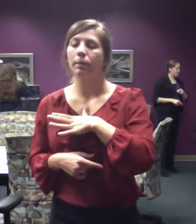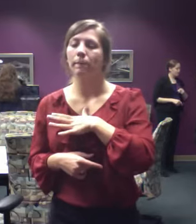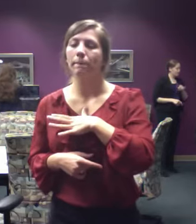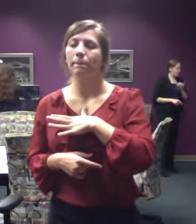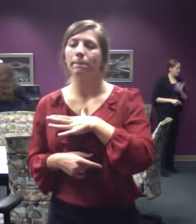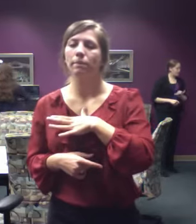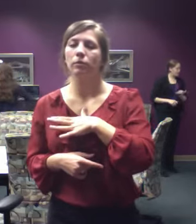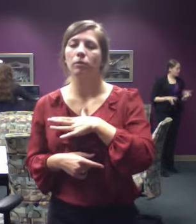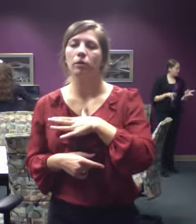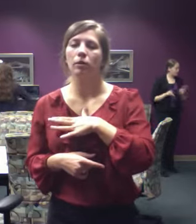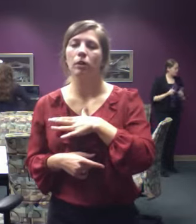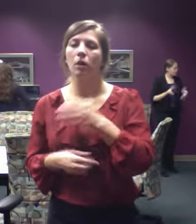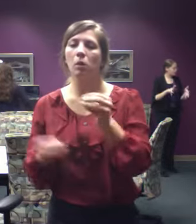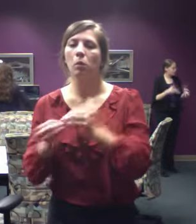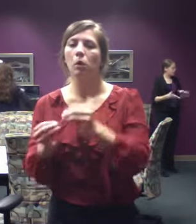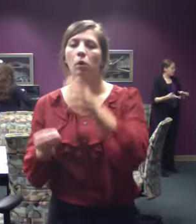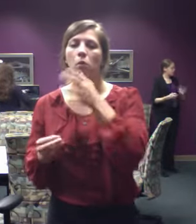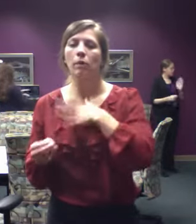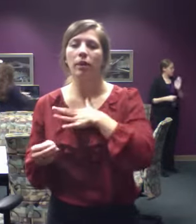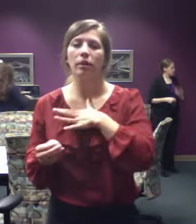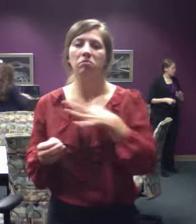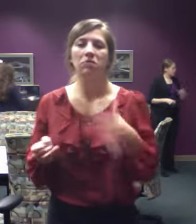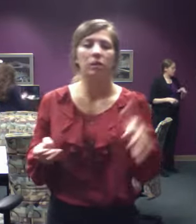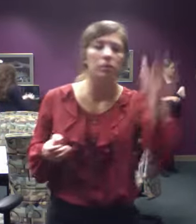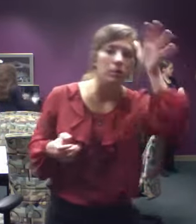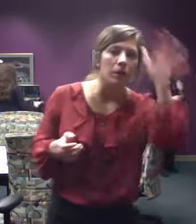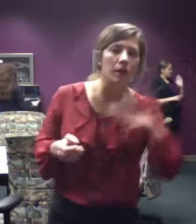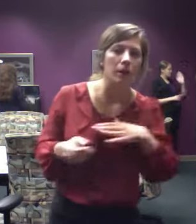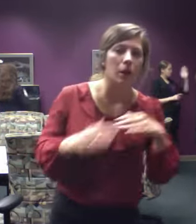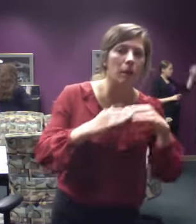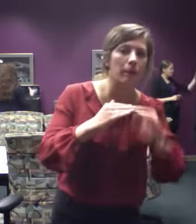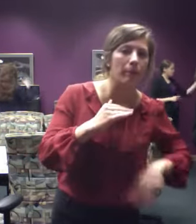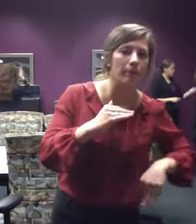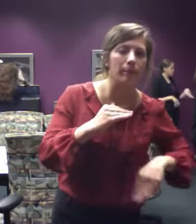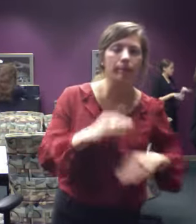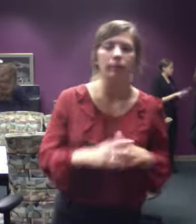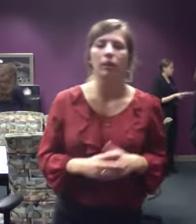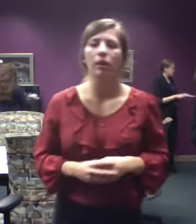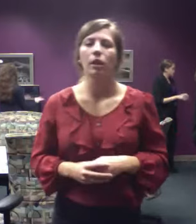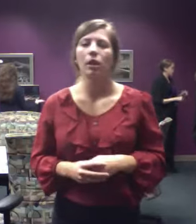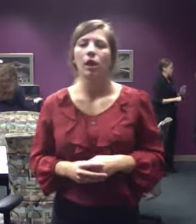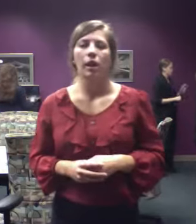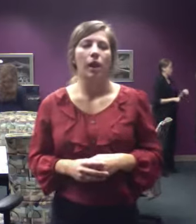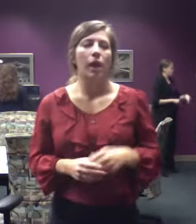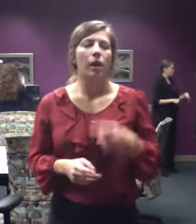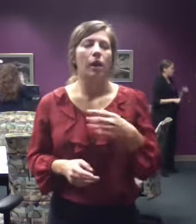Nevsky Prospect, and I said, look, let's just see if you really sense there are a lot more women. So we started counting. And we would